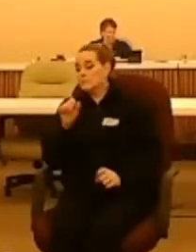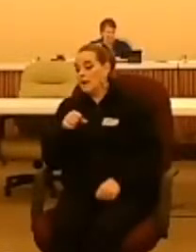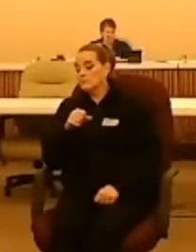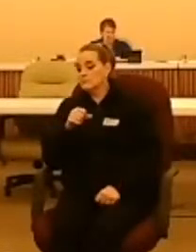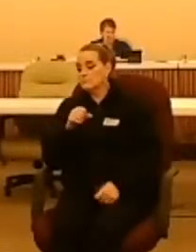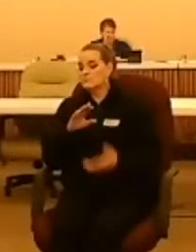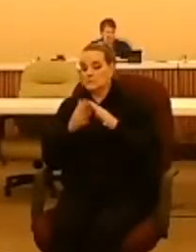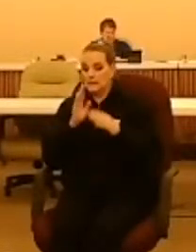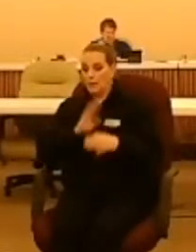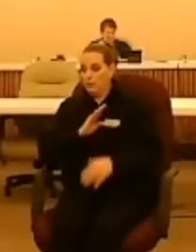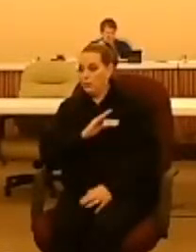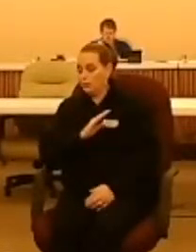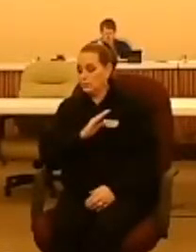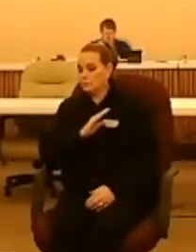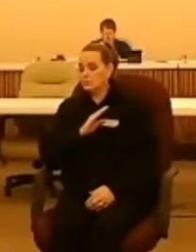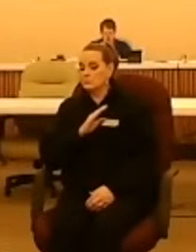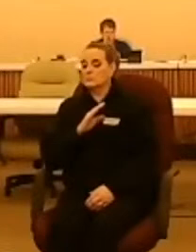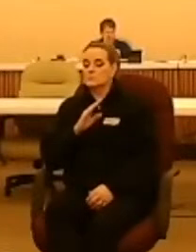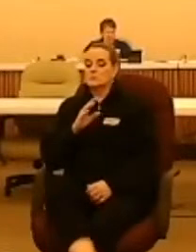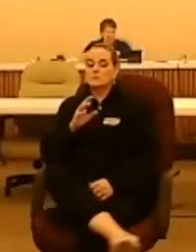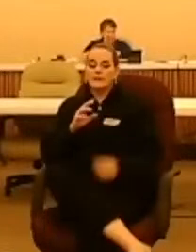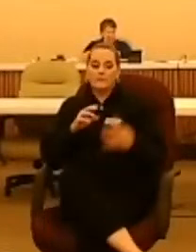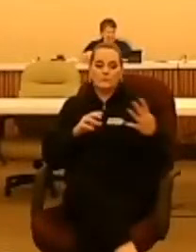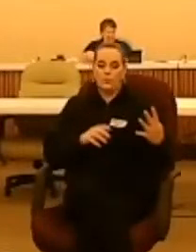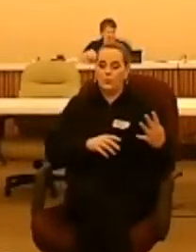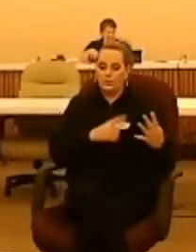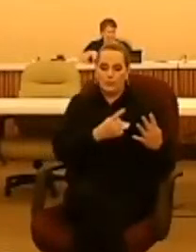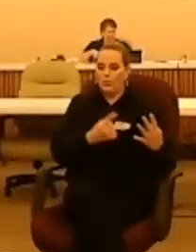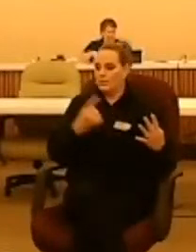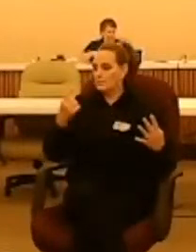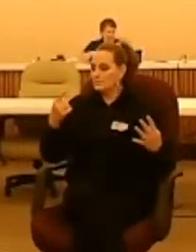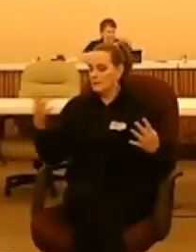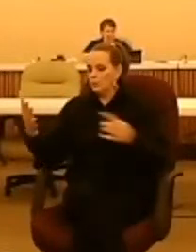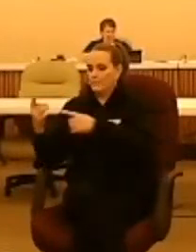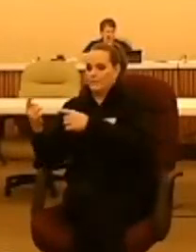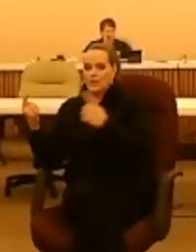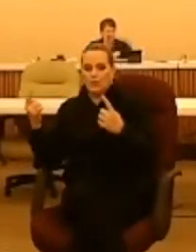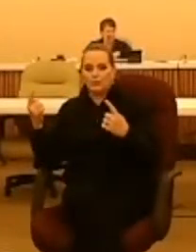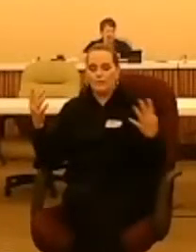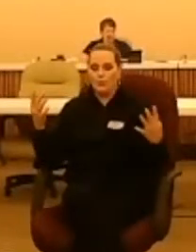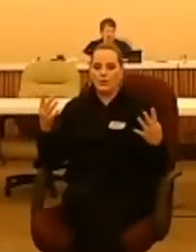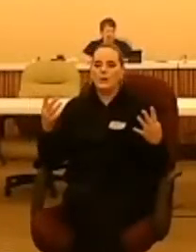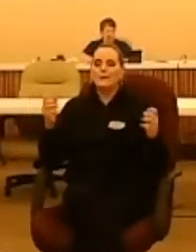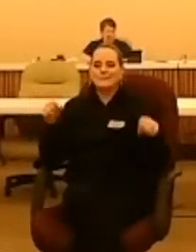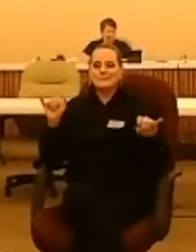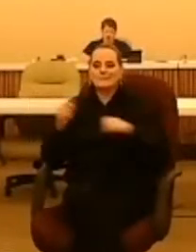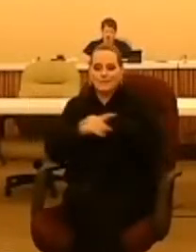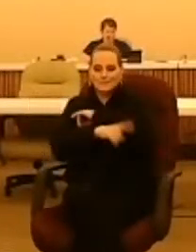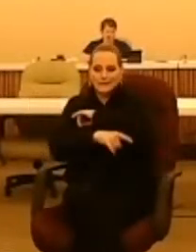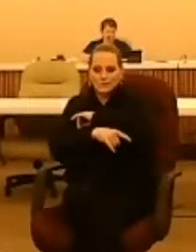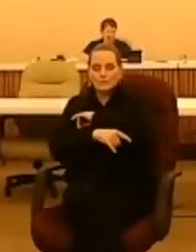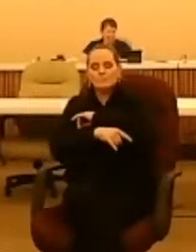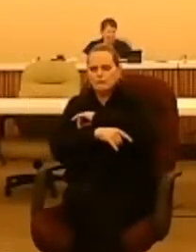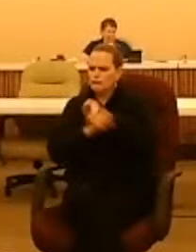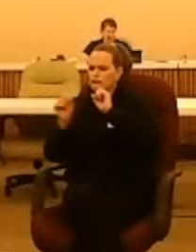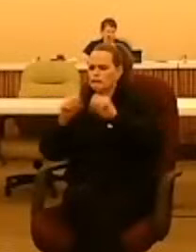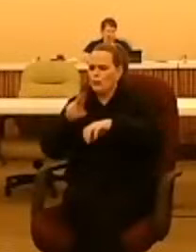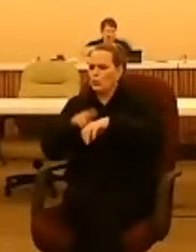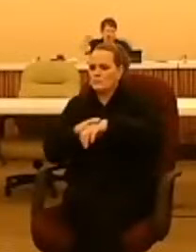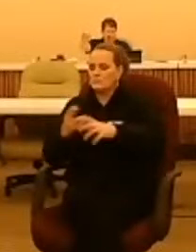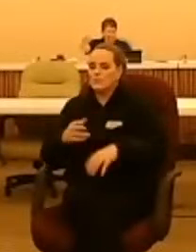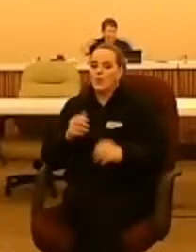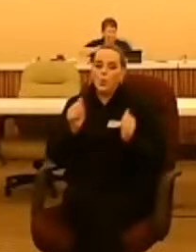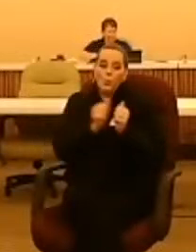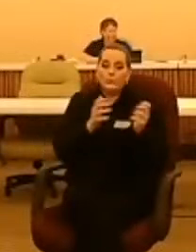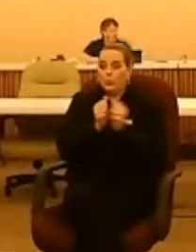board, if it was, 4 in one party and 1 in the other, still censure that person for it? Of course they could. With or